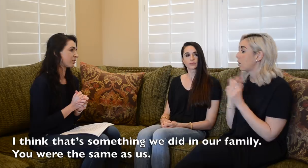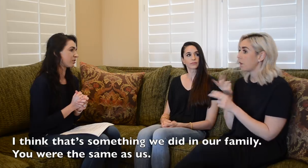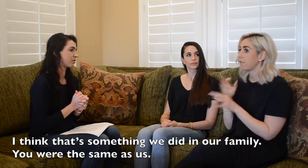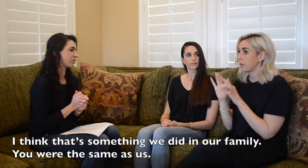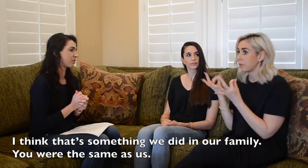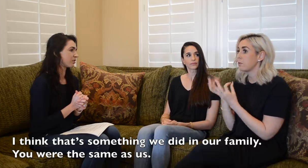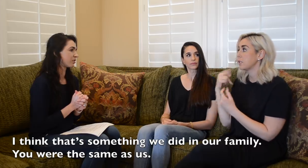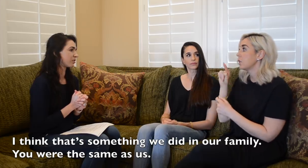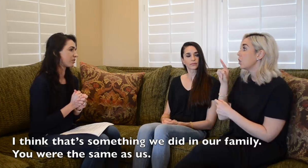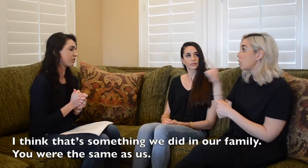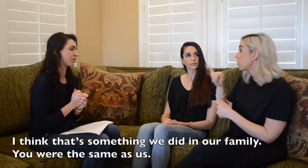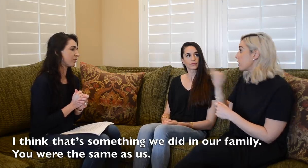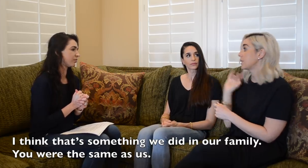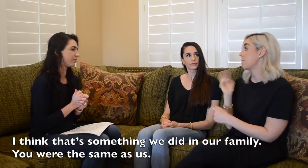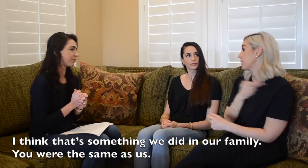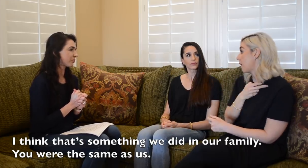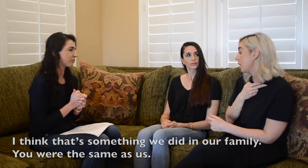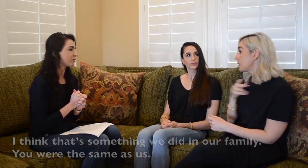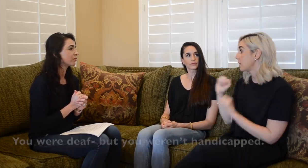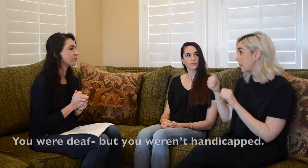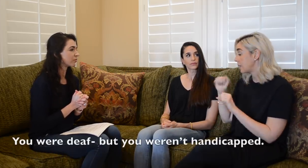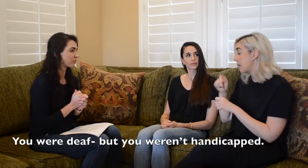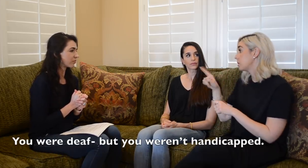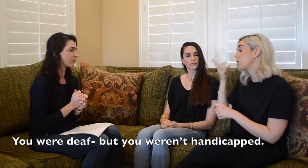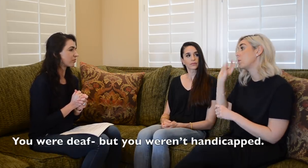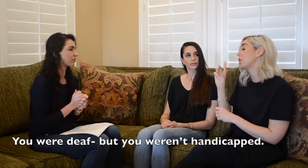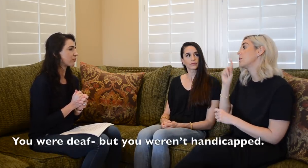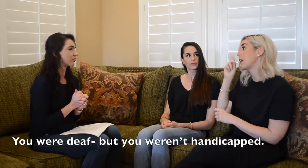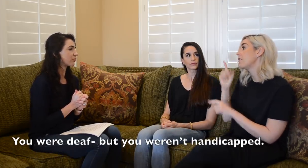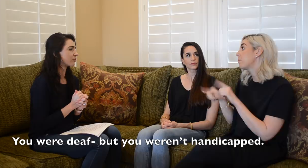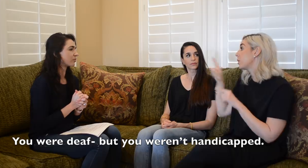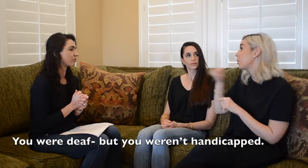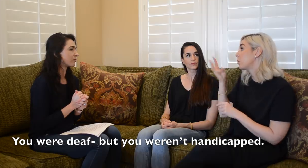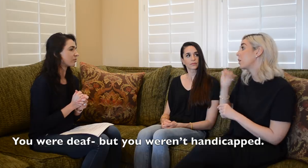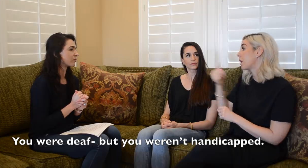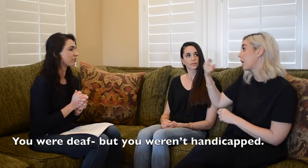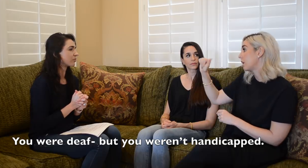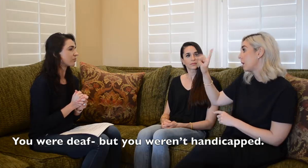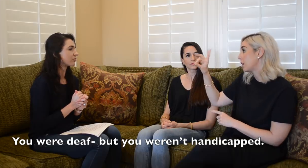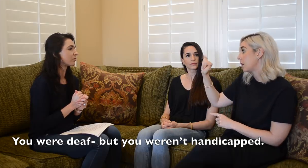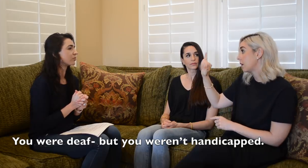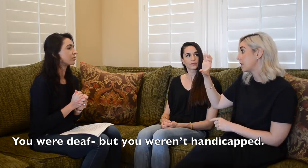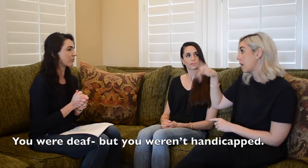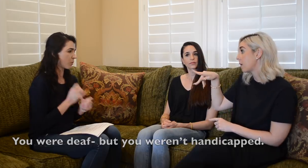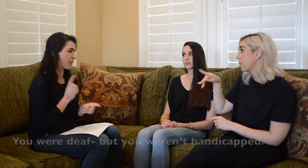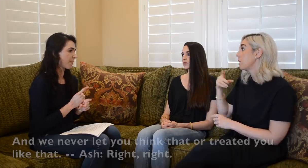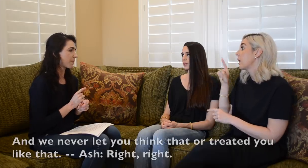our family was you were the same as us. Like, yes, you were deaf, but you were not handicapped. Yeah. And